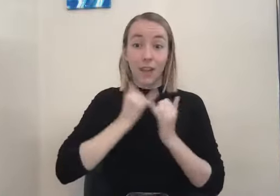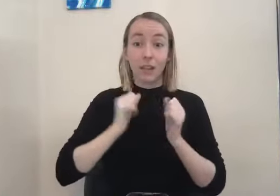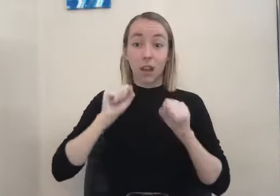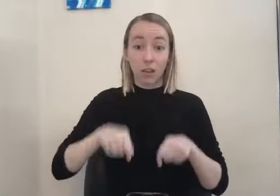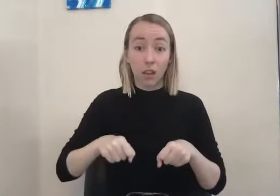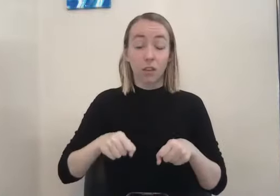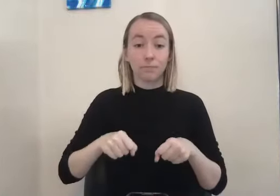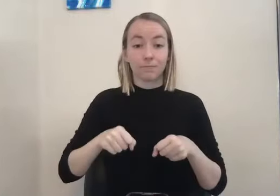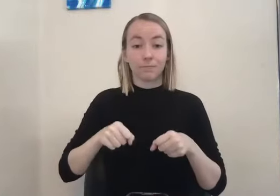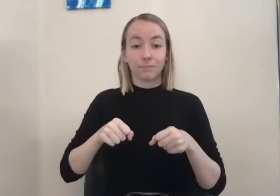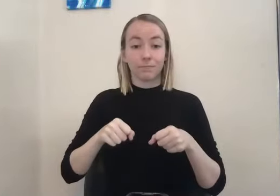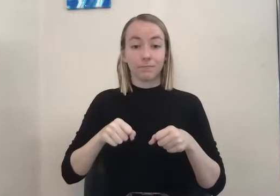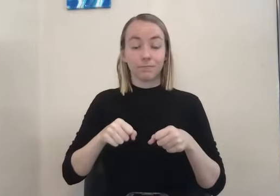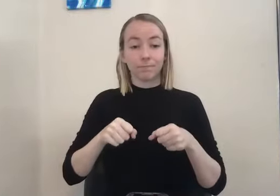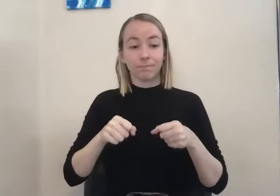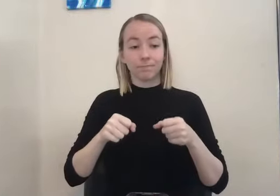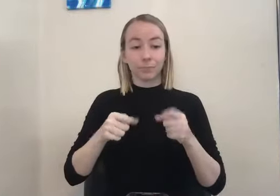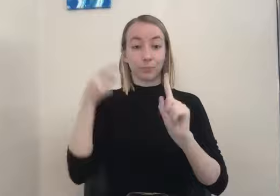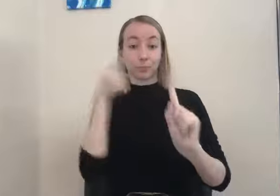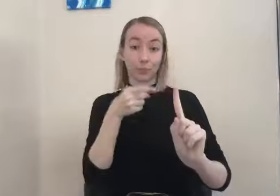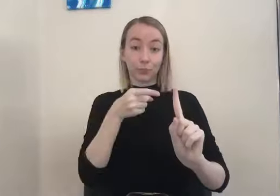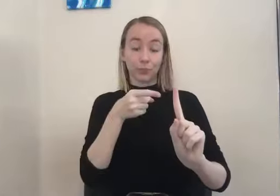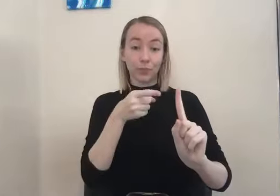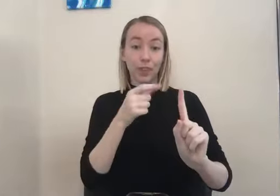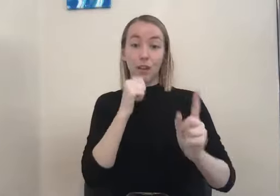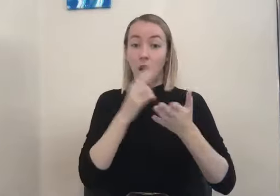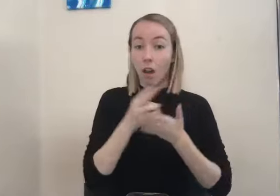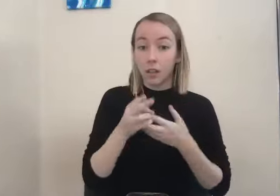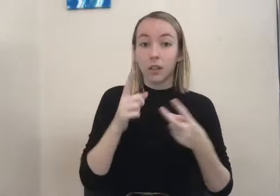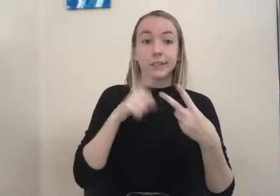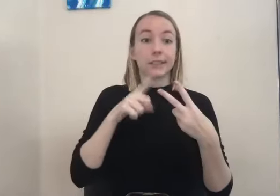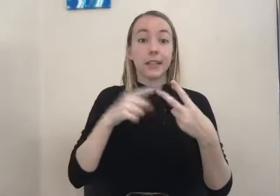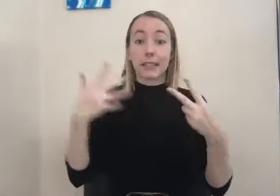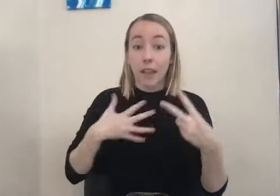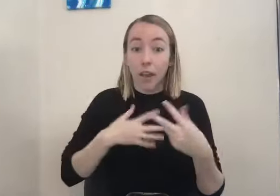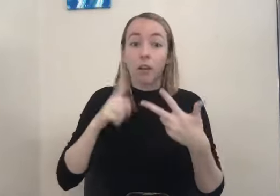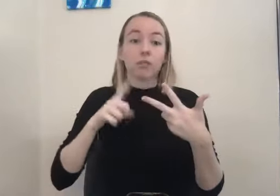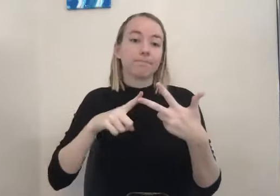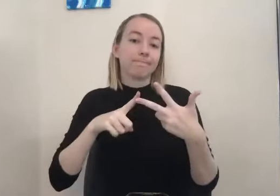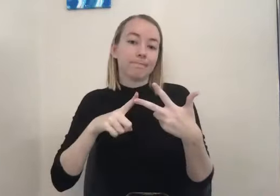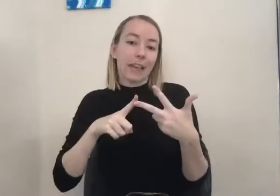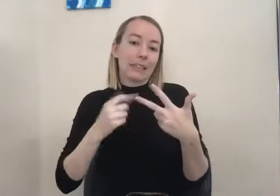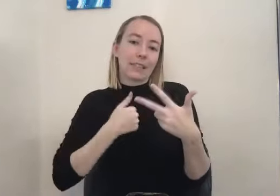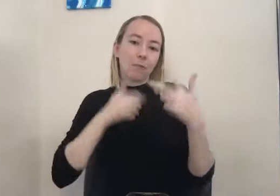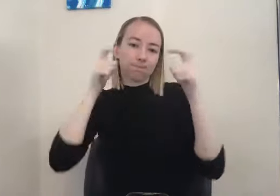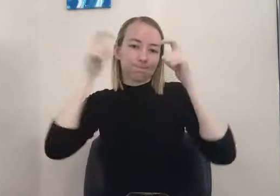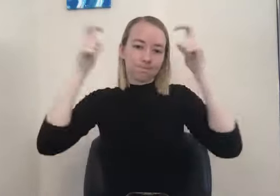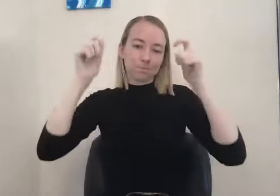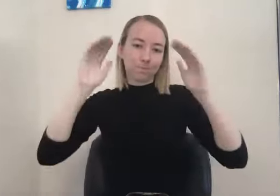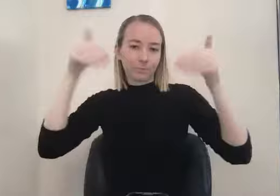Ray'd ever been looking for. But I got the alcoholism with it. I got the drinking, and I got a life, really. When I think back to it, it